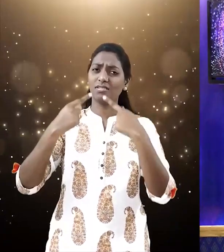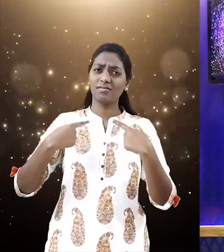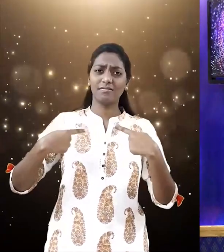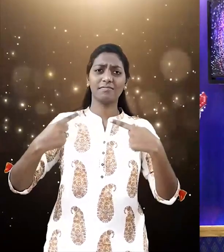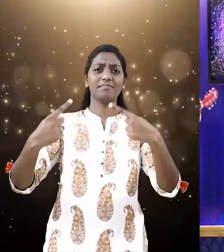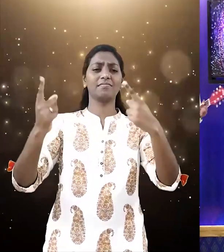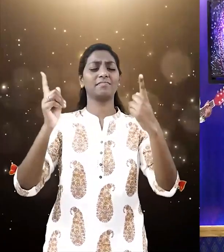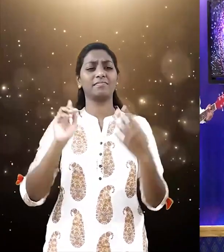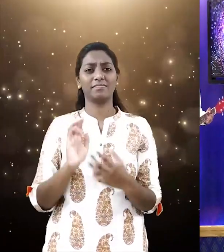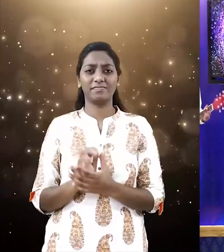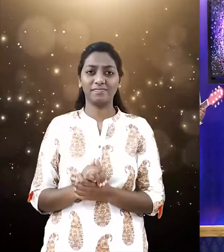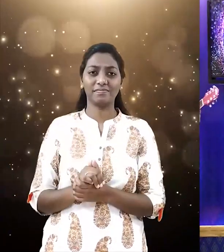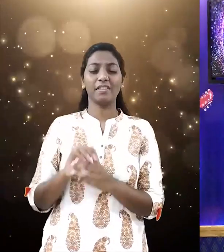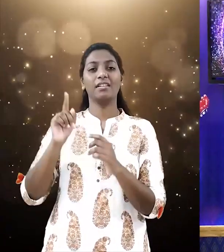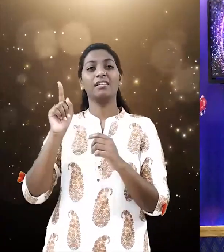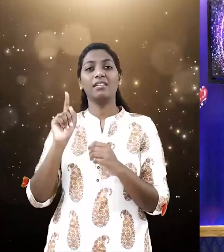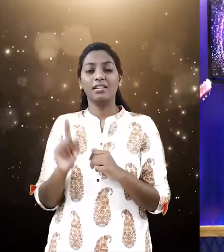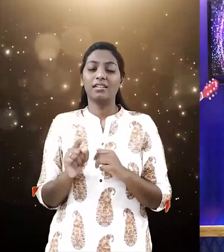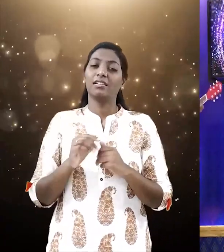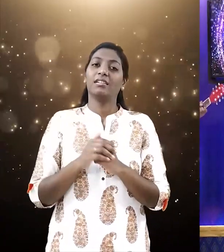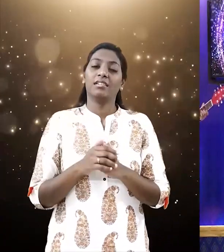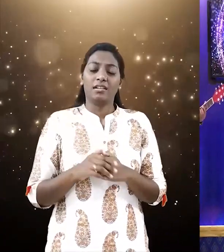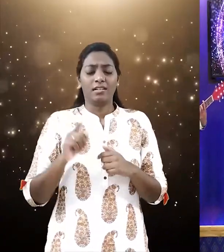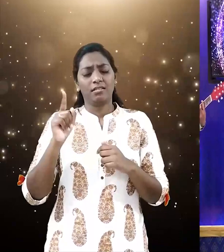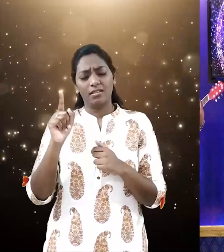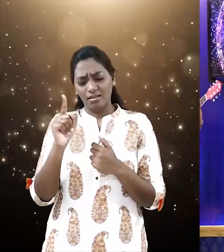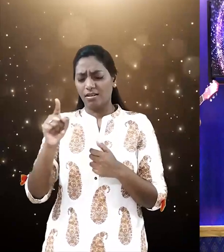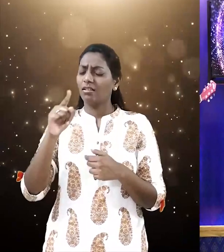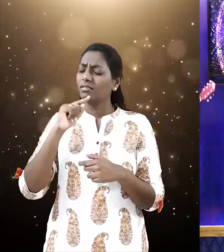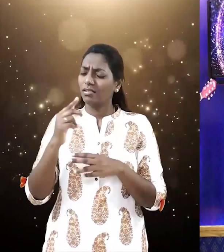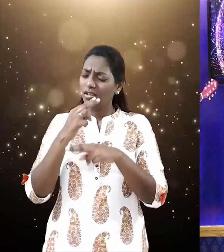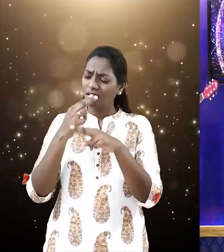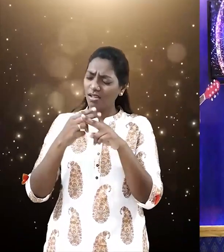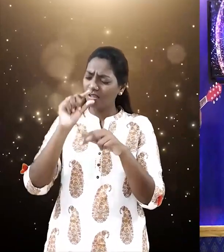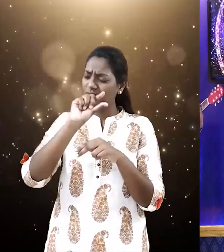throne. We declare your majesty.